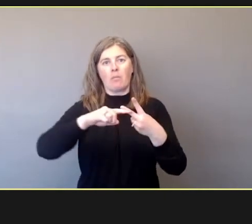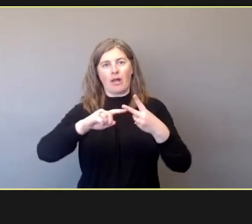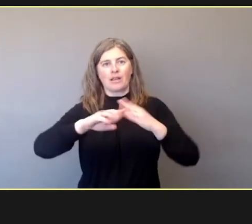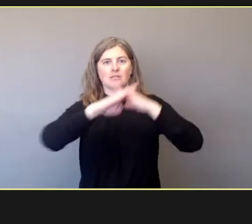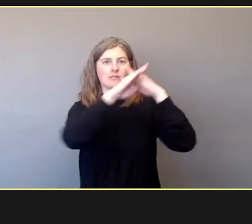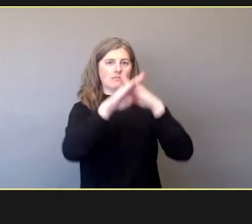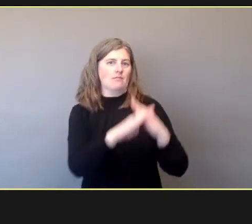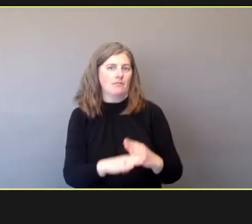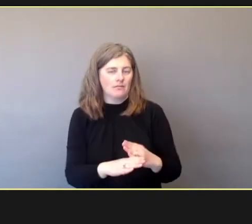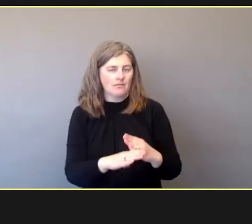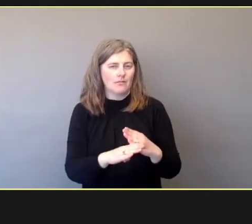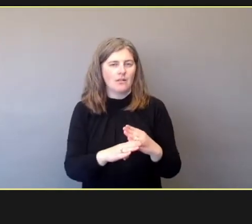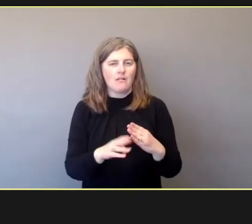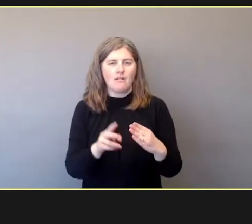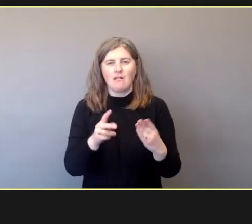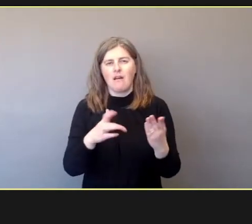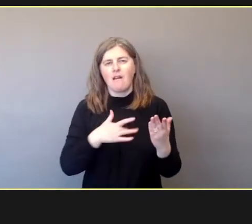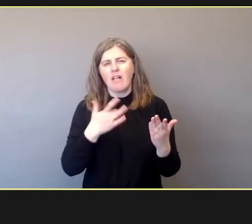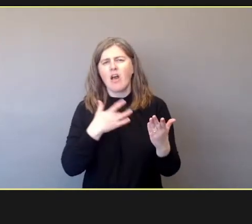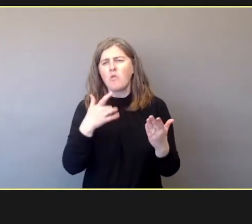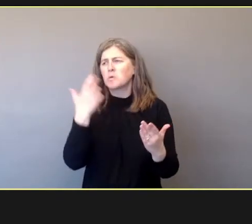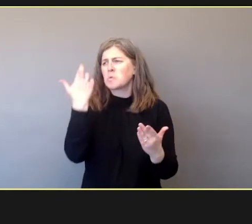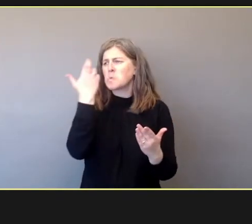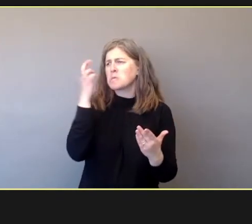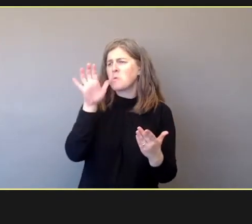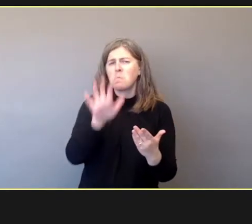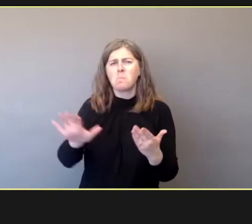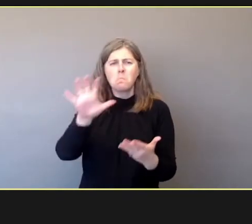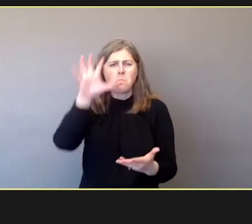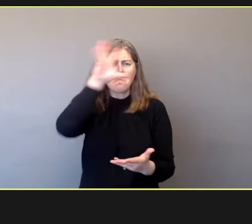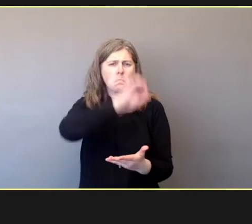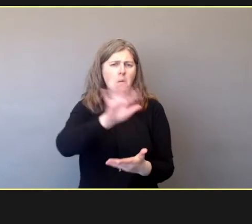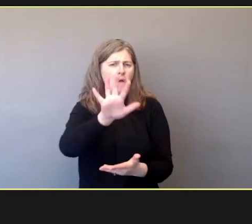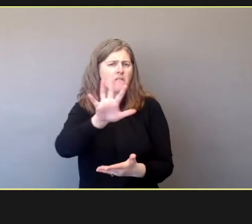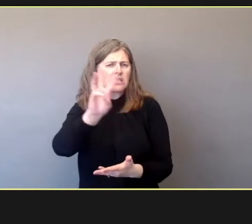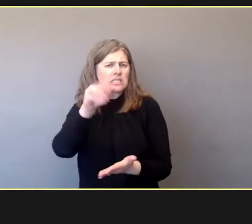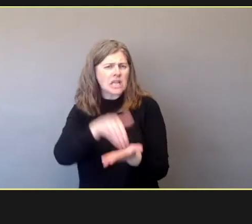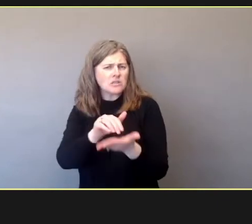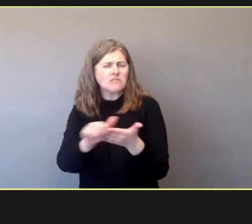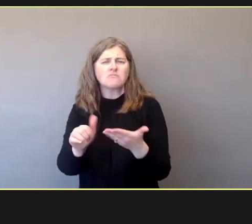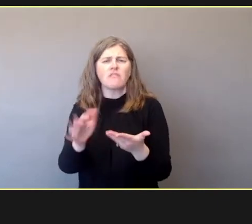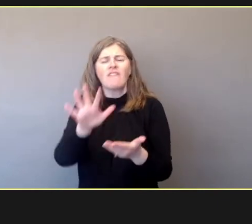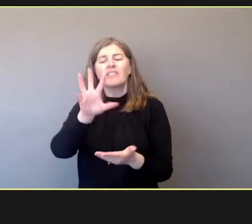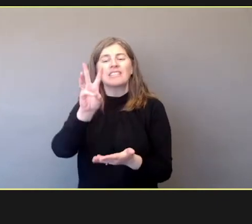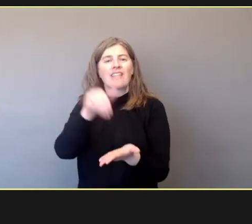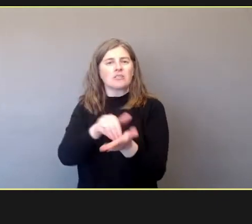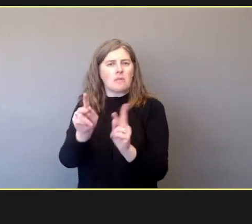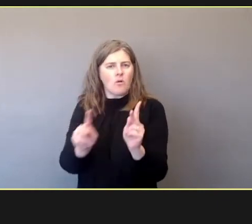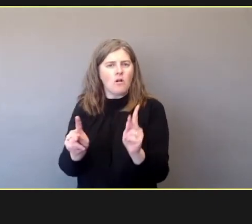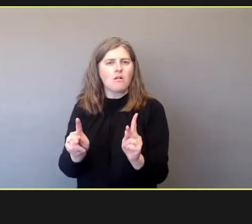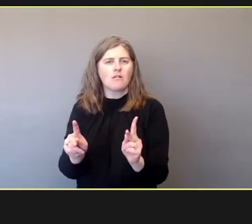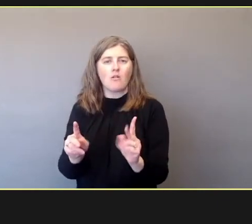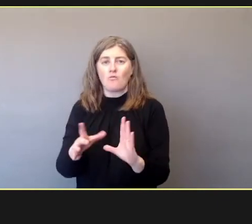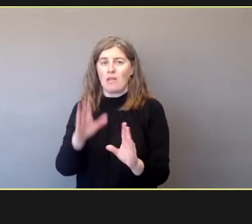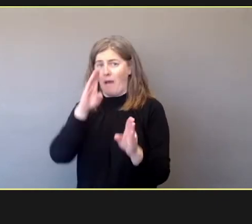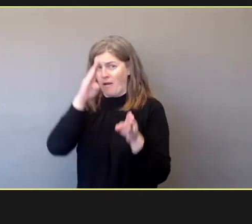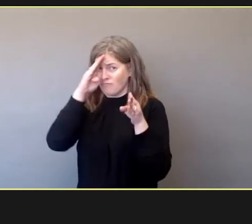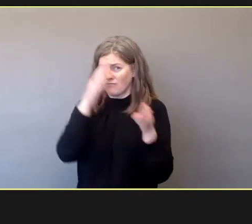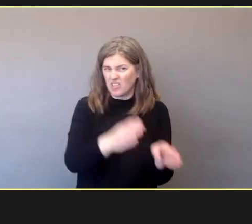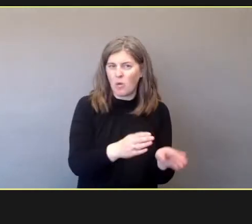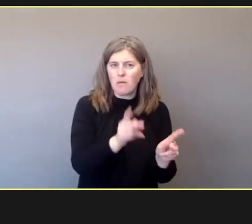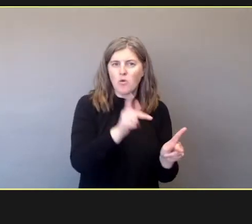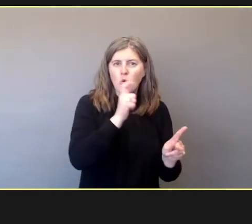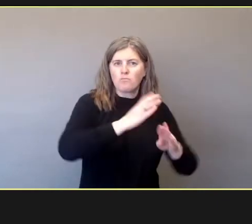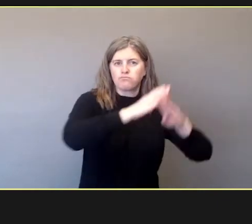So I think those are reasonable numbers. I think the comments today are really mainly toward immunosuppressed people.